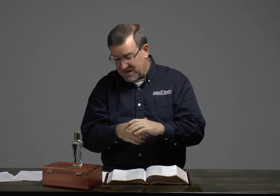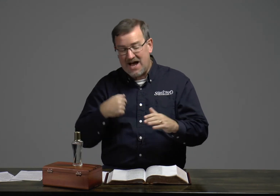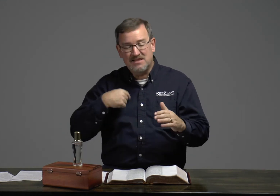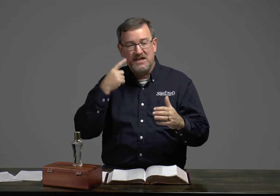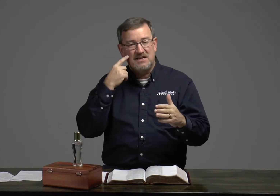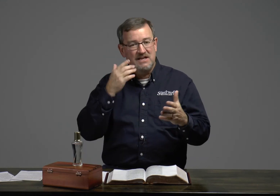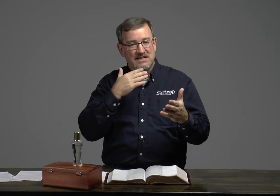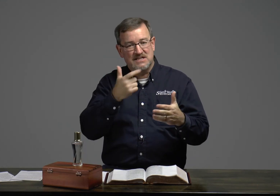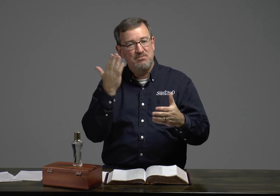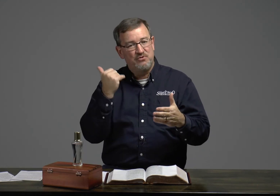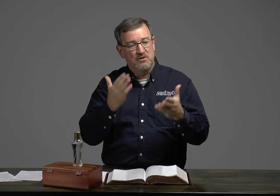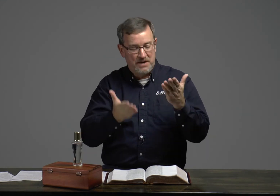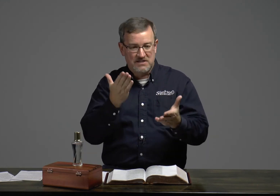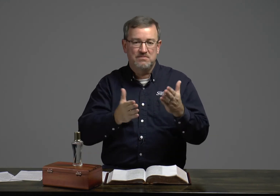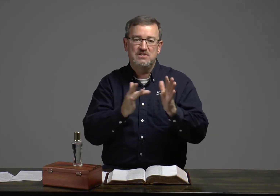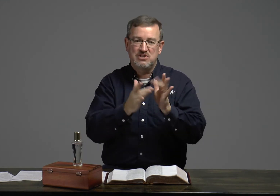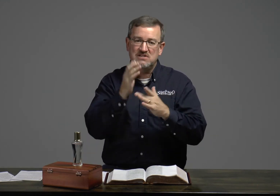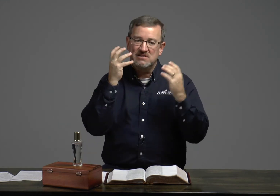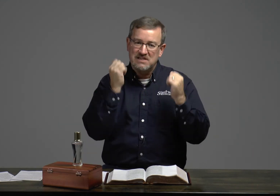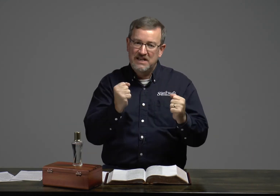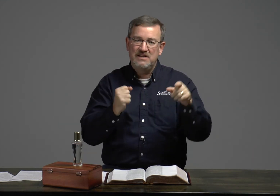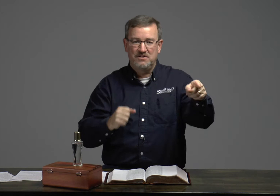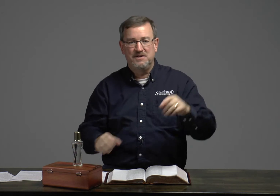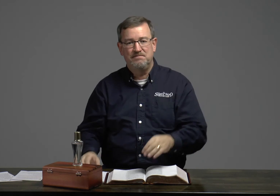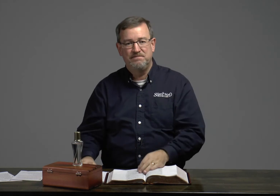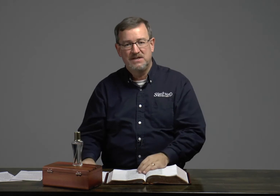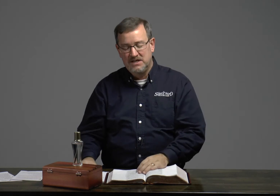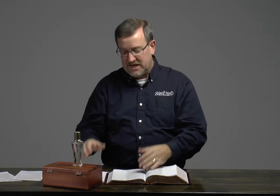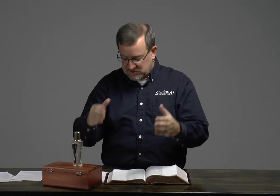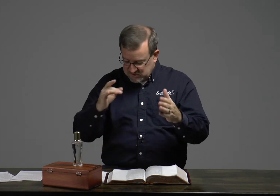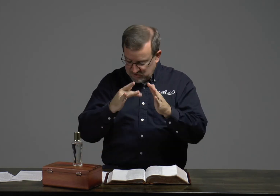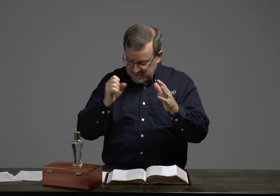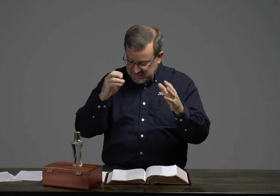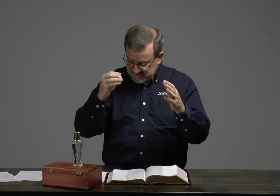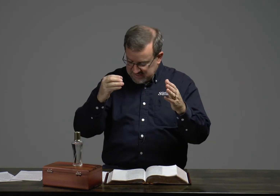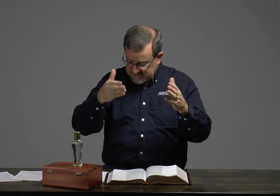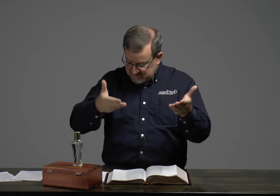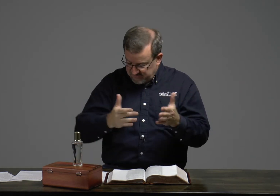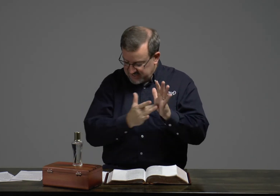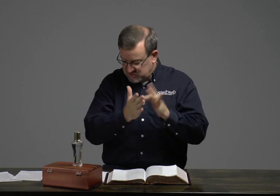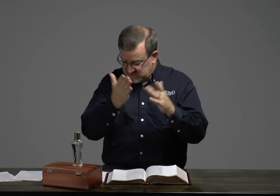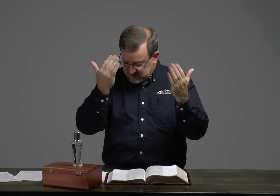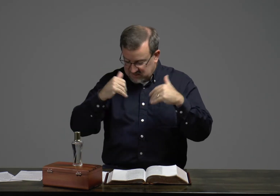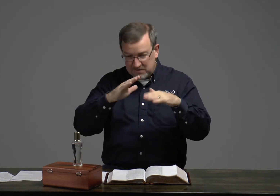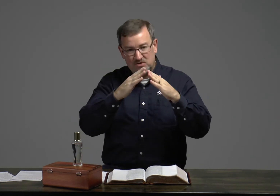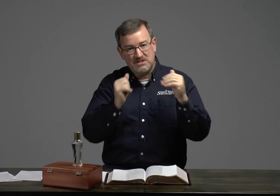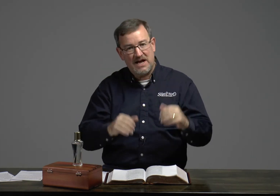I think, as I said before, possibly Jesus healed him. And so he's invited Jesus to come to his